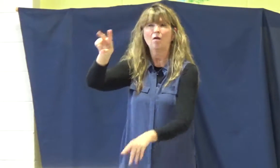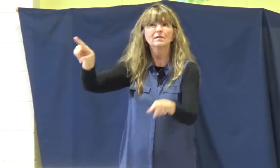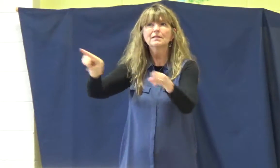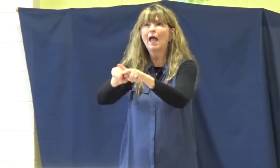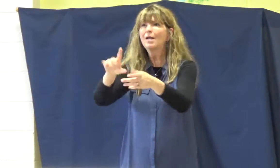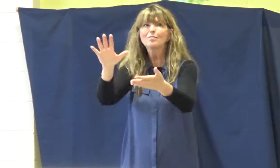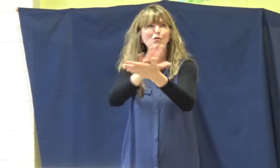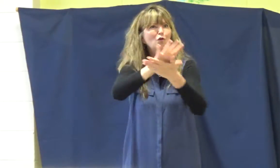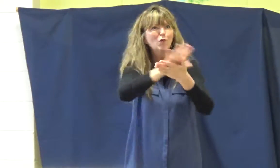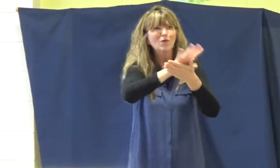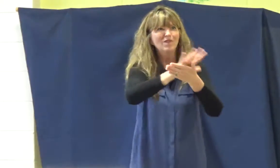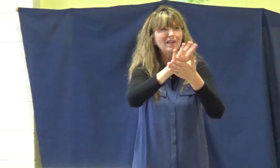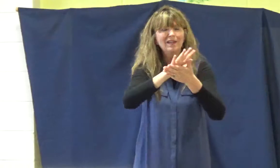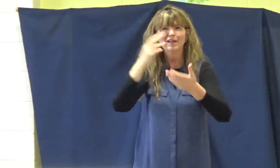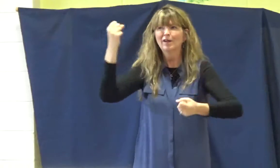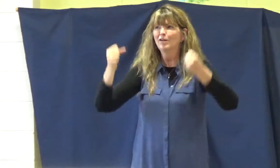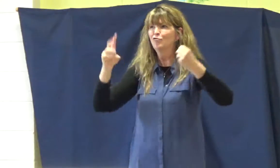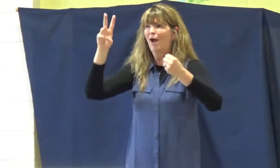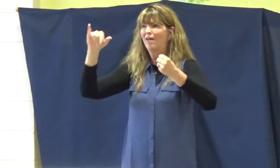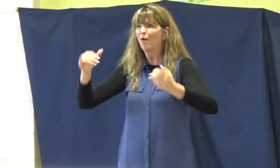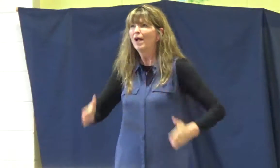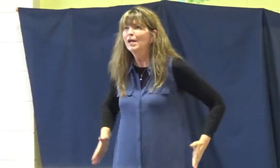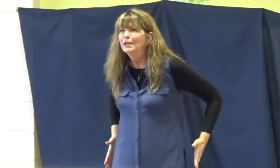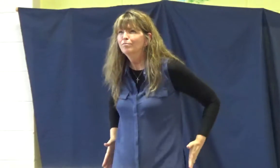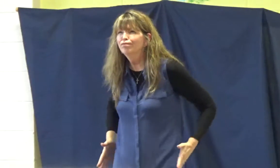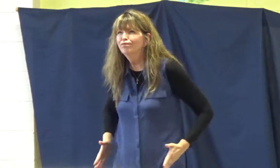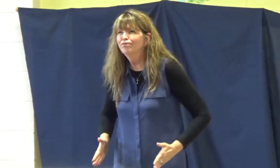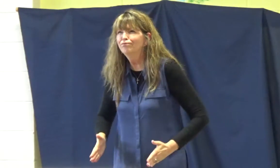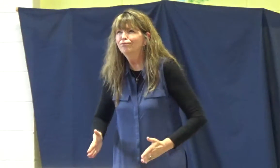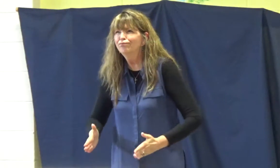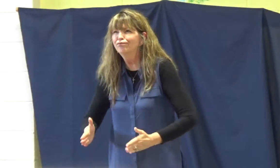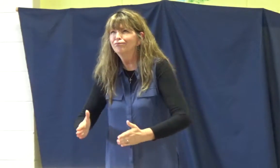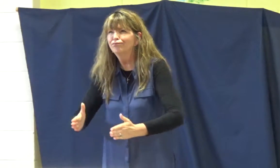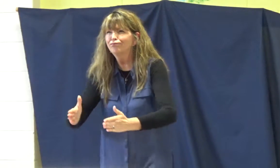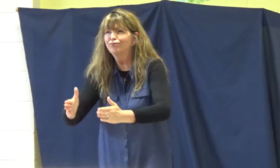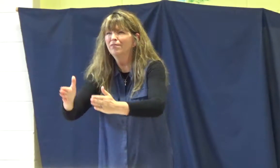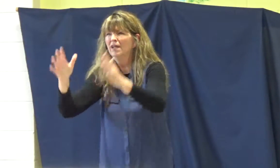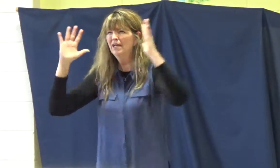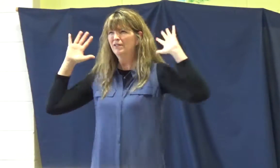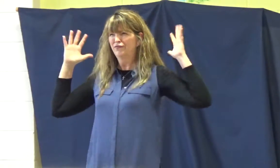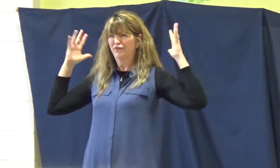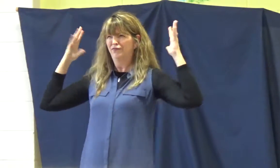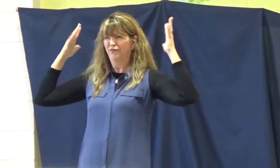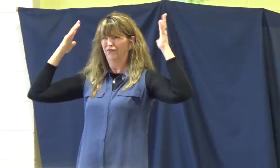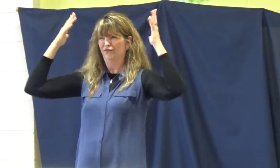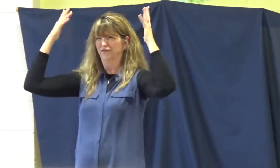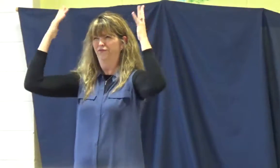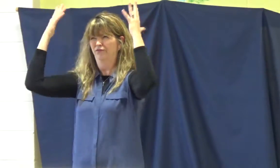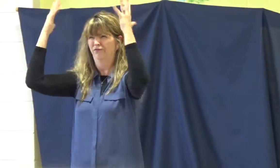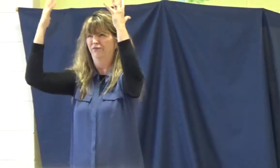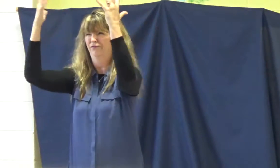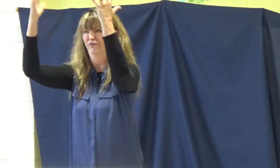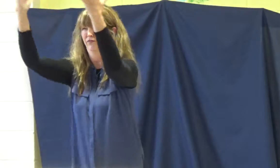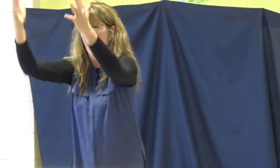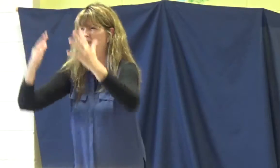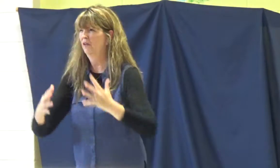beautiful. It looked just like what you see on the movies, a long drive with lots of trees up